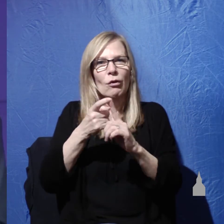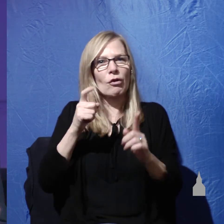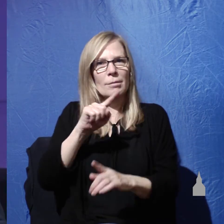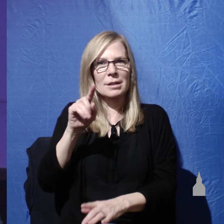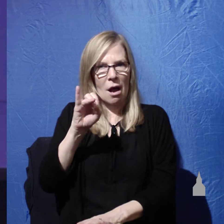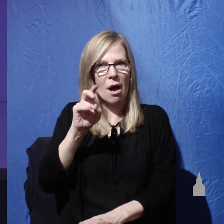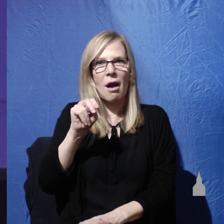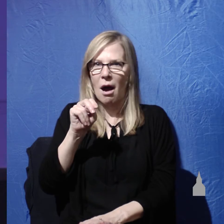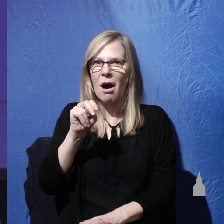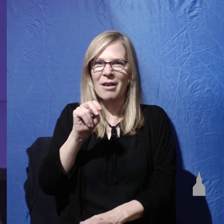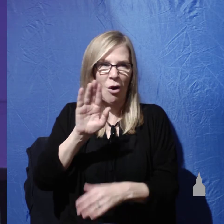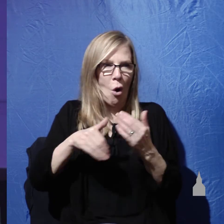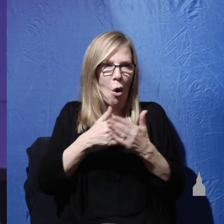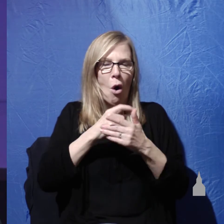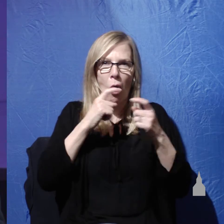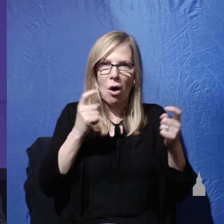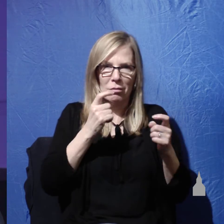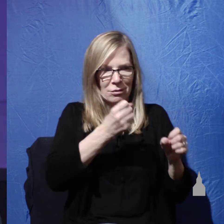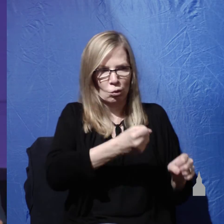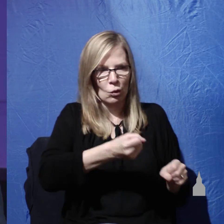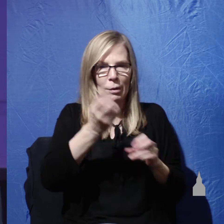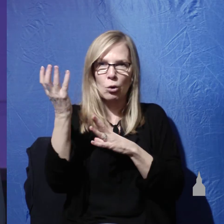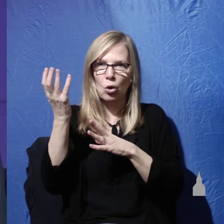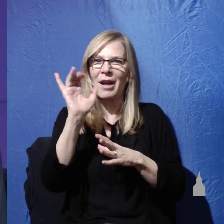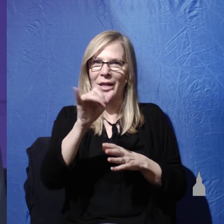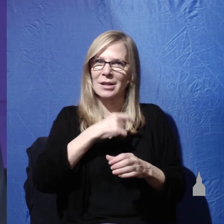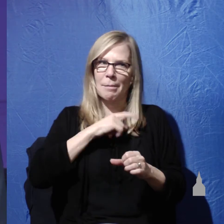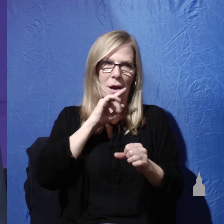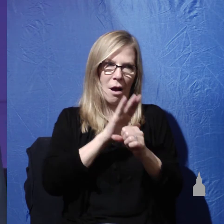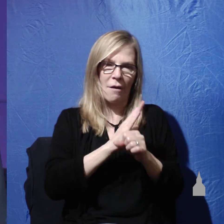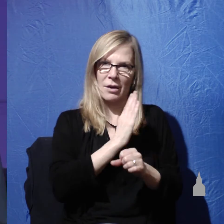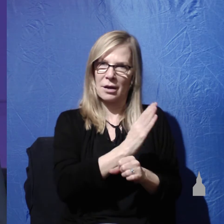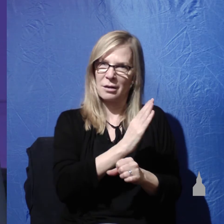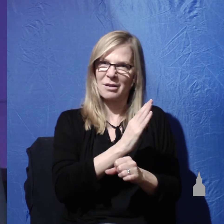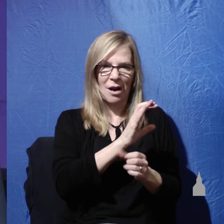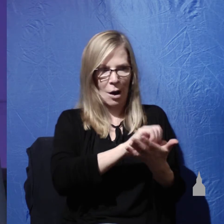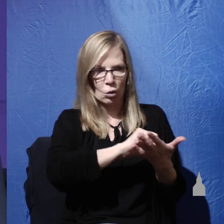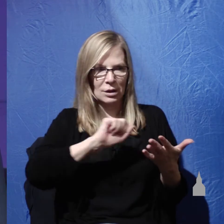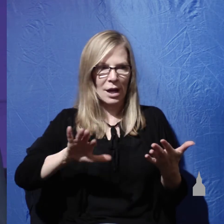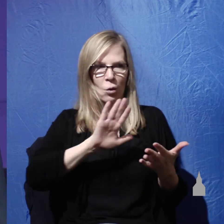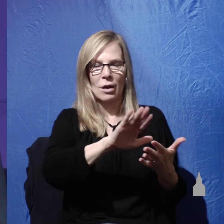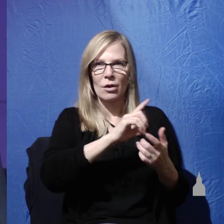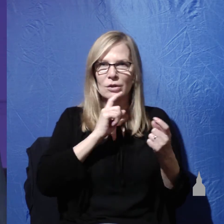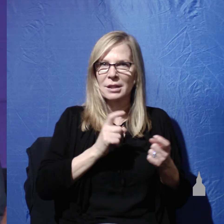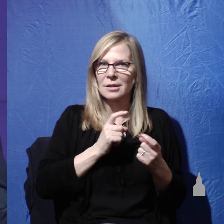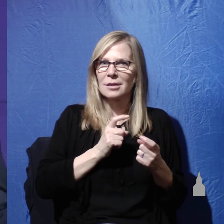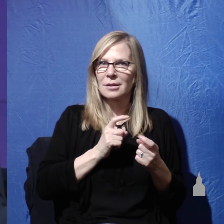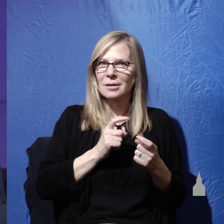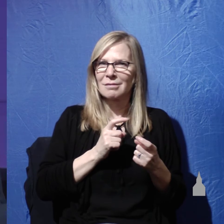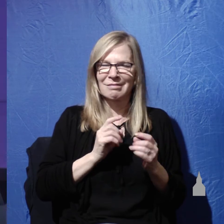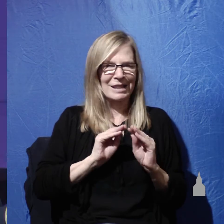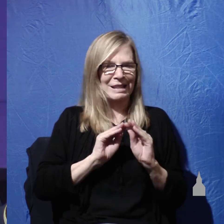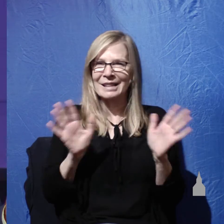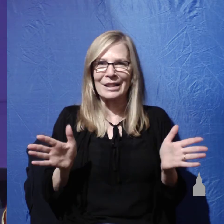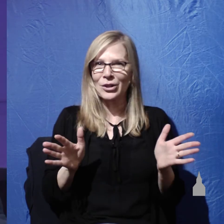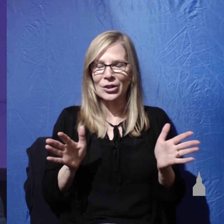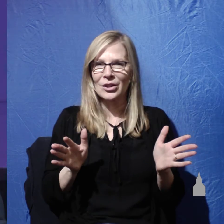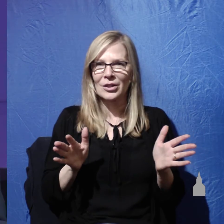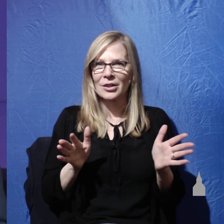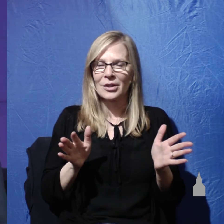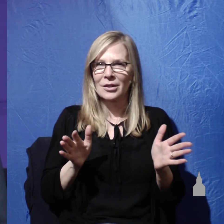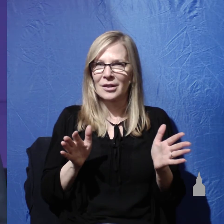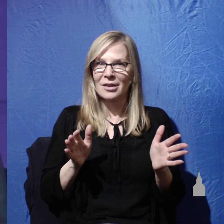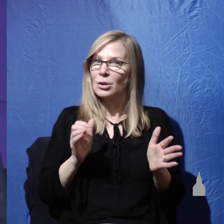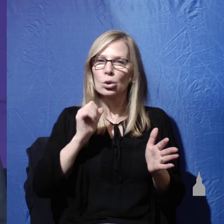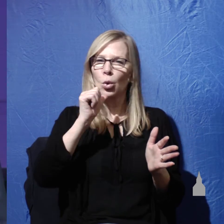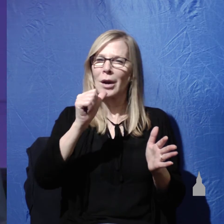Zion. He'll remove ungodliness from Jacob. This is my covenant with them when I take away their sins. What could be clearer? So far